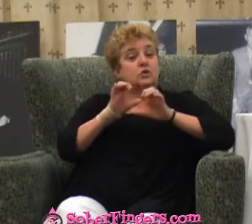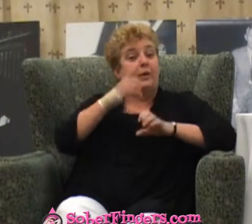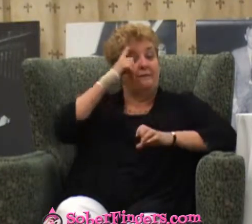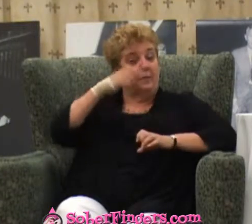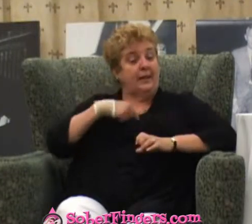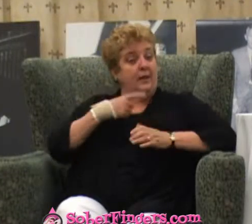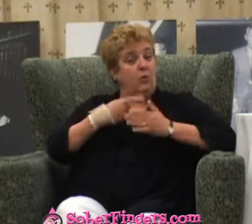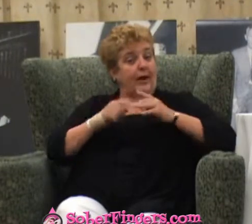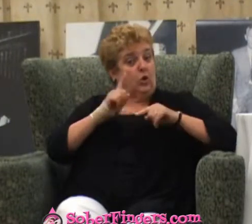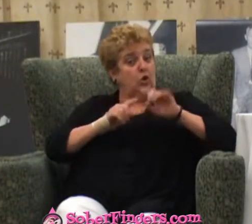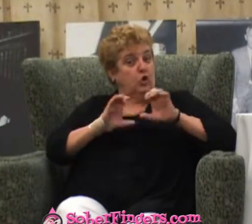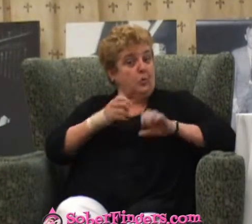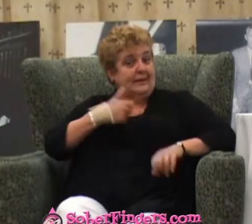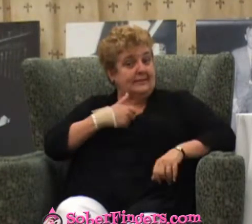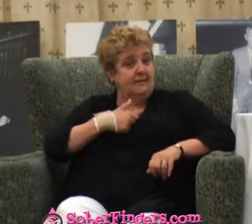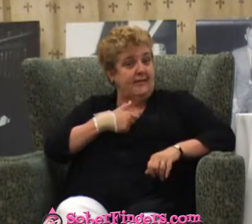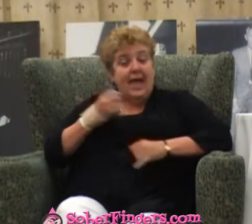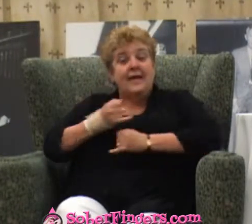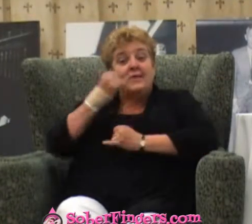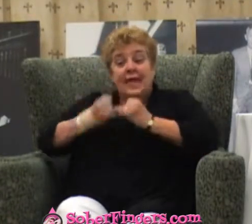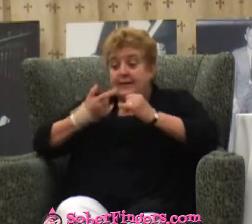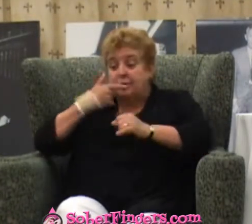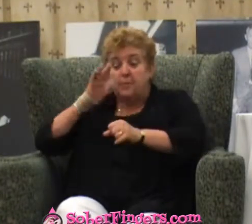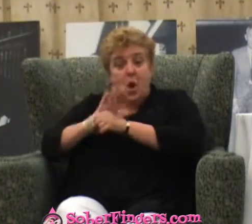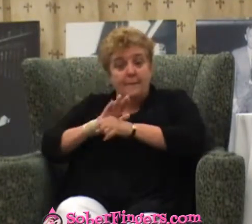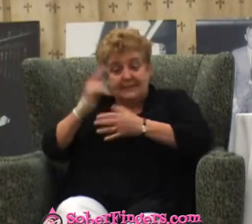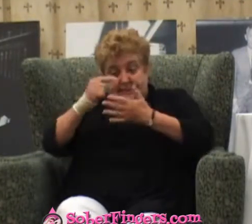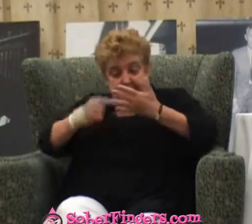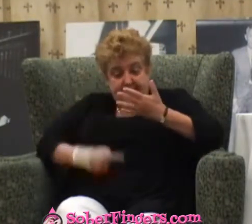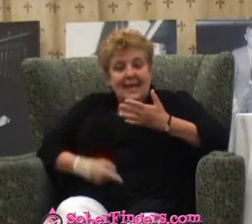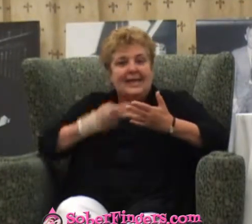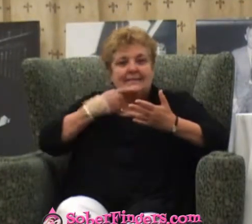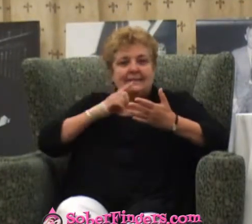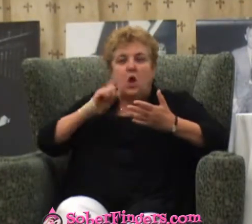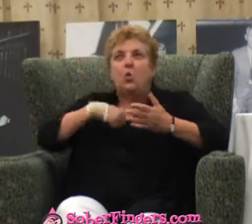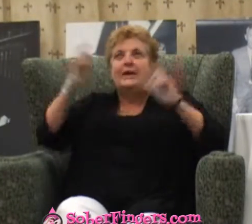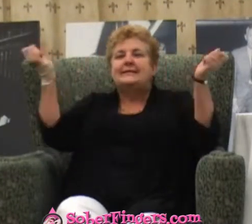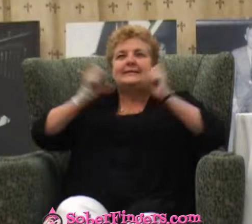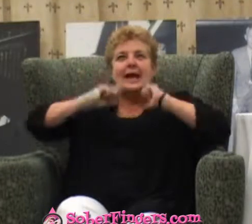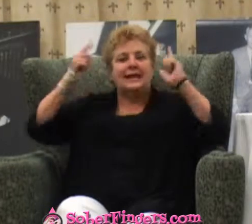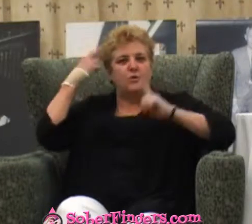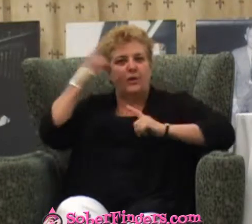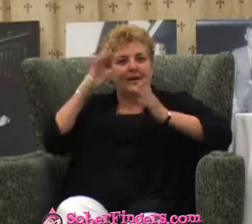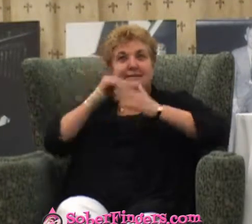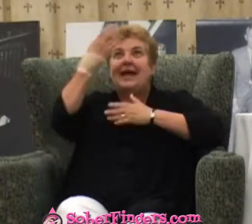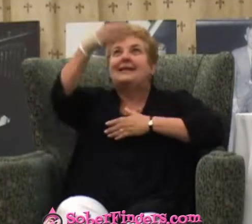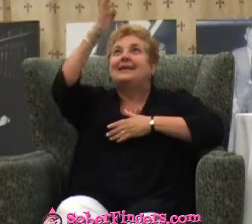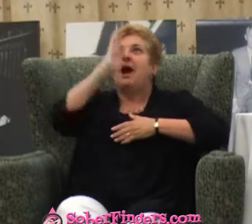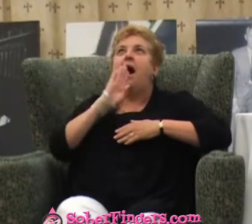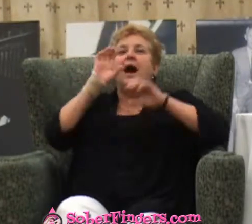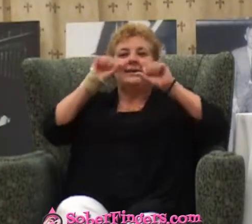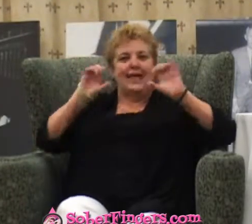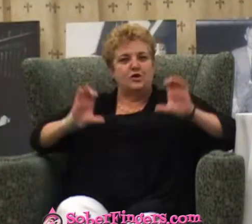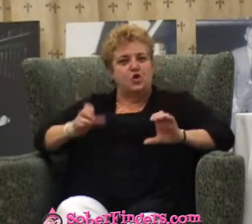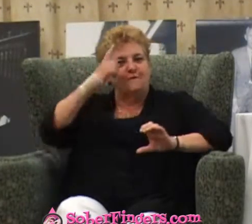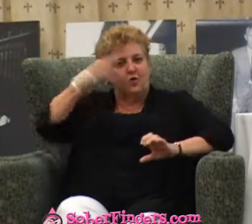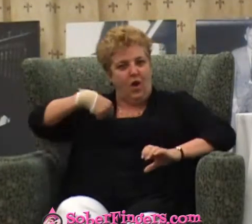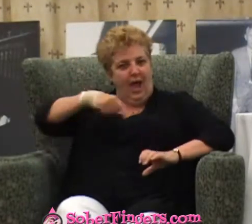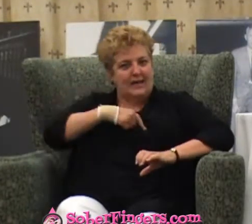really say at the end of the promises, it says, we suddenly realized that God could do for us what we could not do for ourselves. Didn't some of us